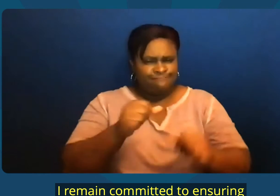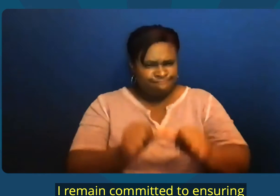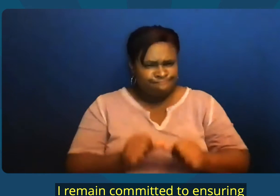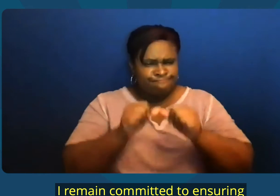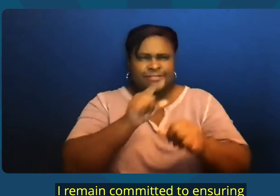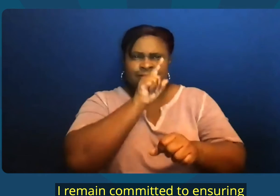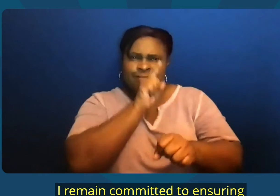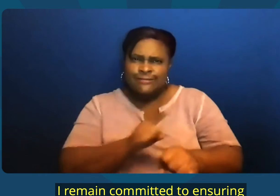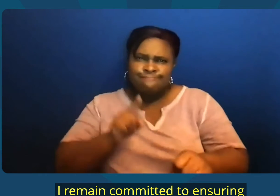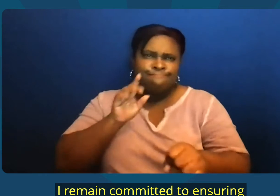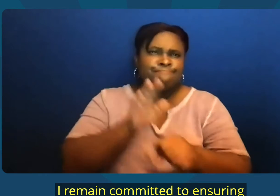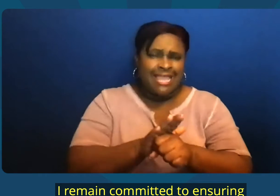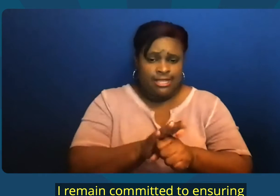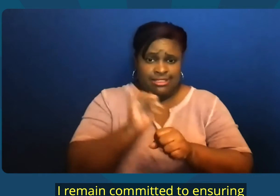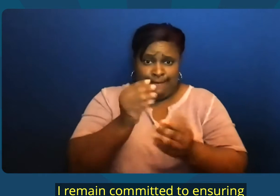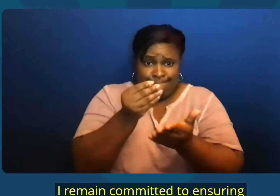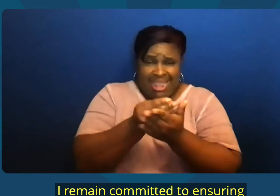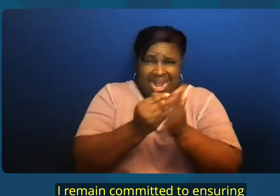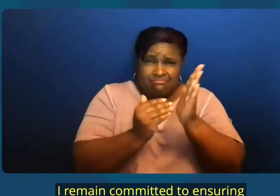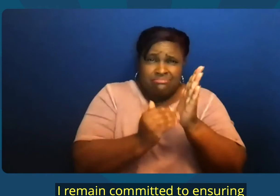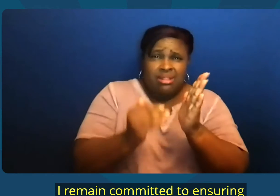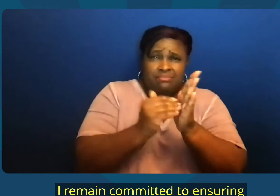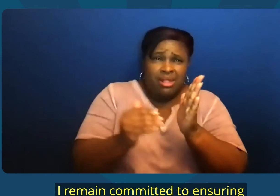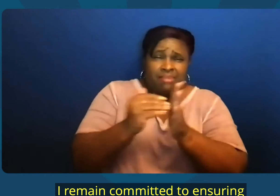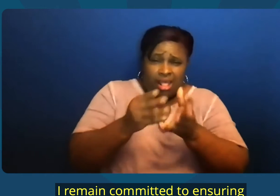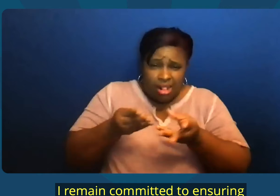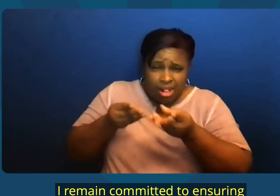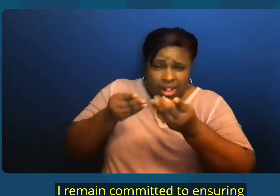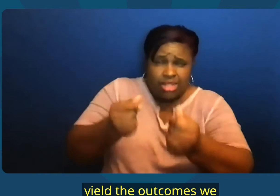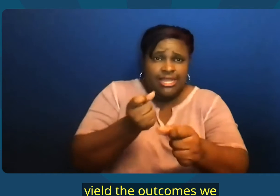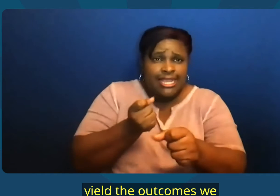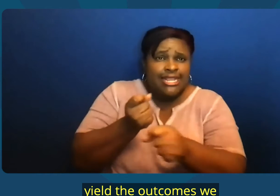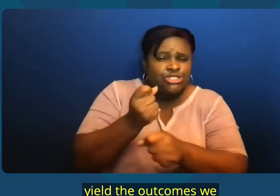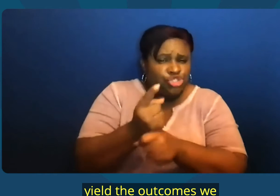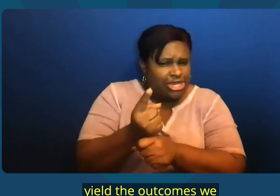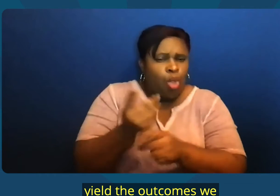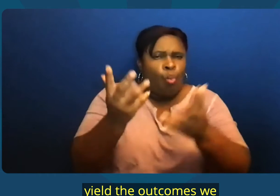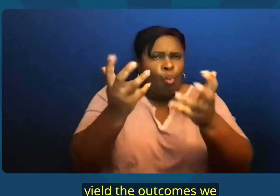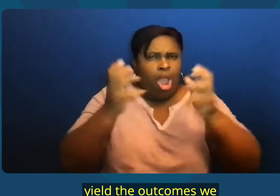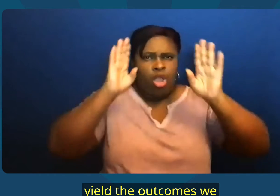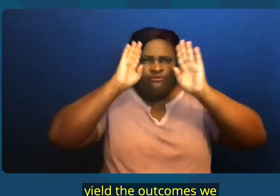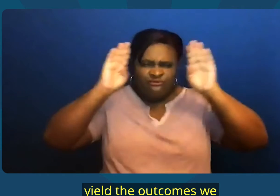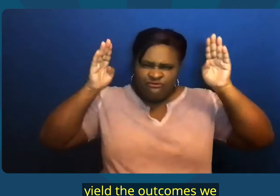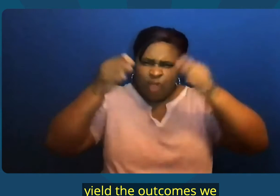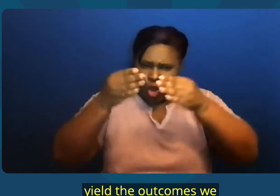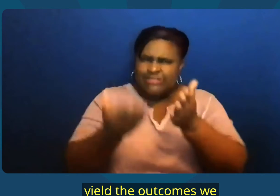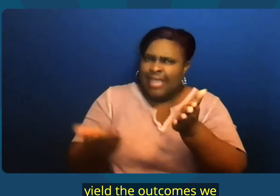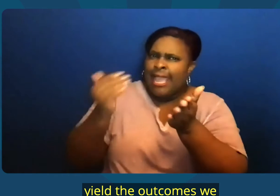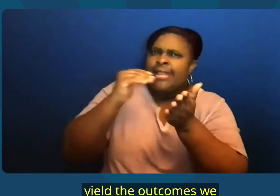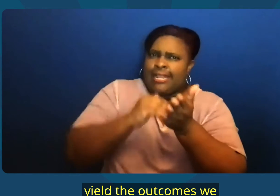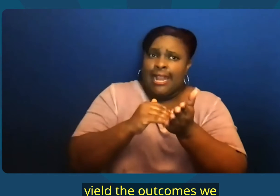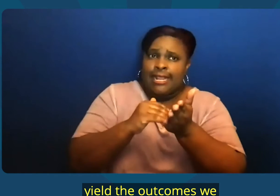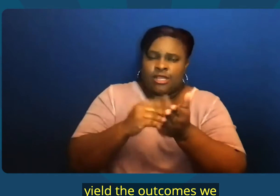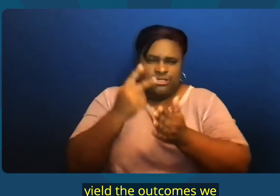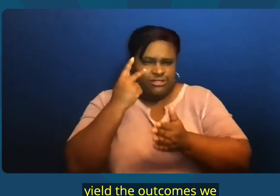I remain committed to ensuring the billions spent each year yield the outcomes we want to see in